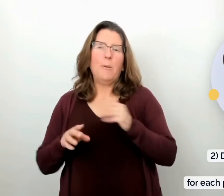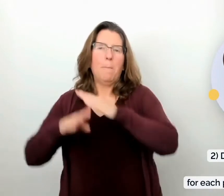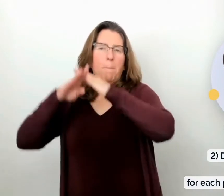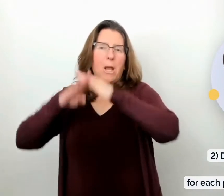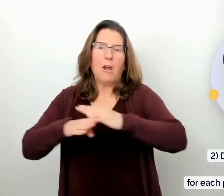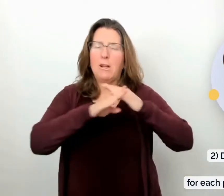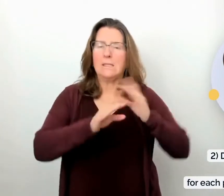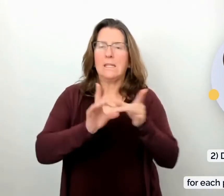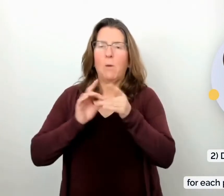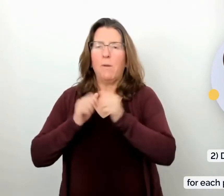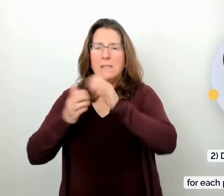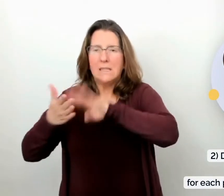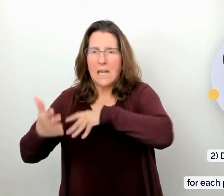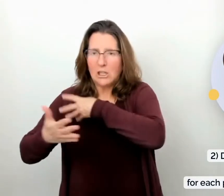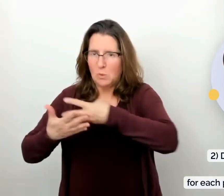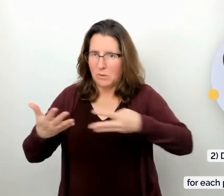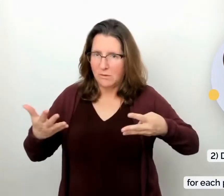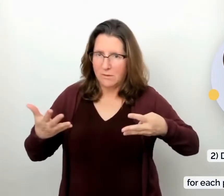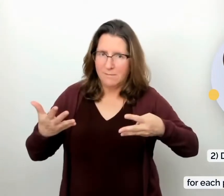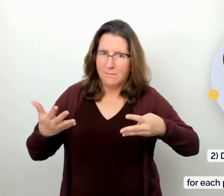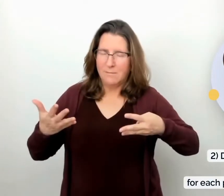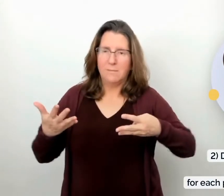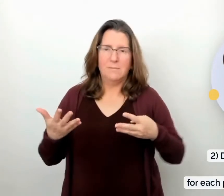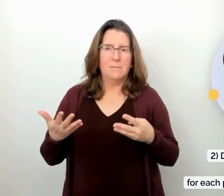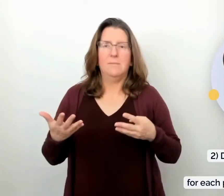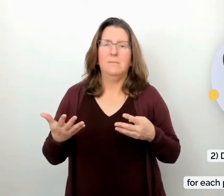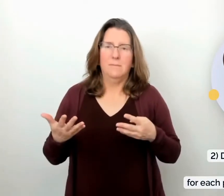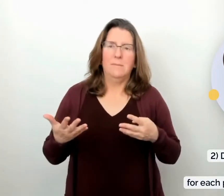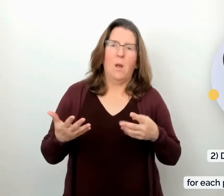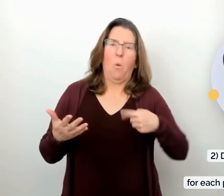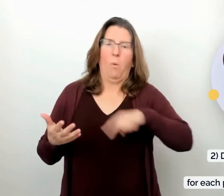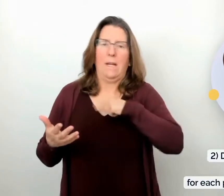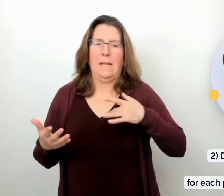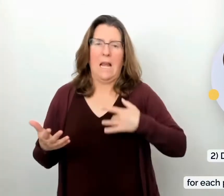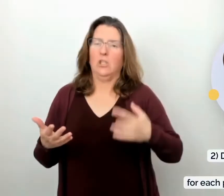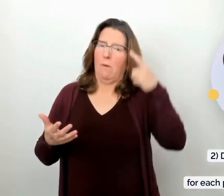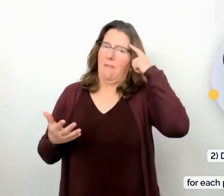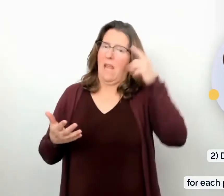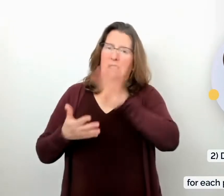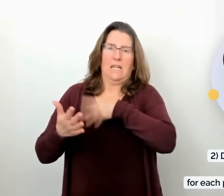Another possible barrier to engagement and learning could be the classroom schedule.